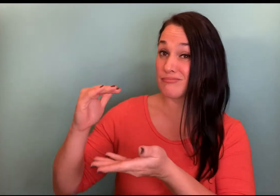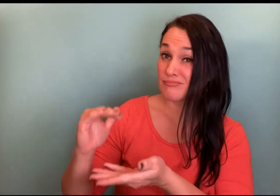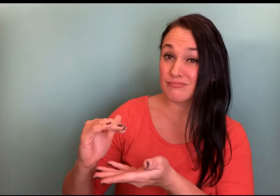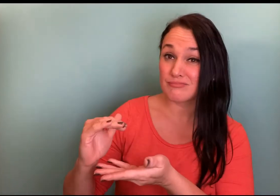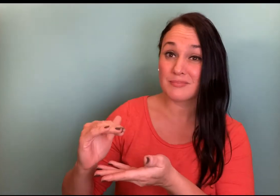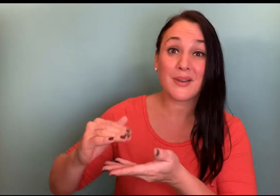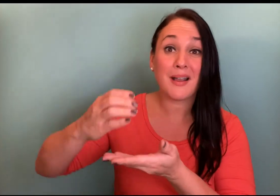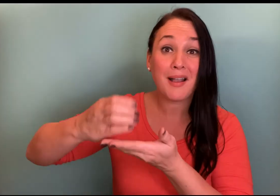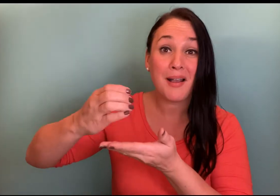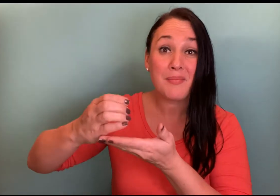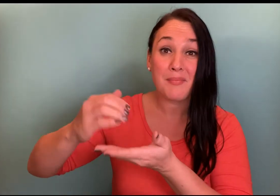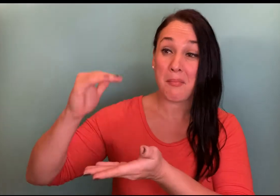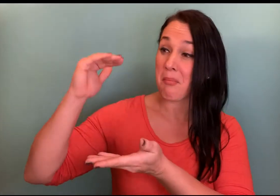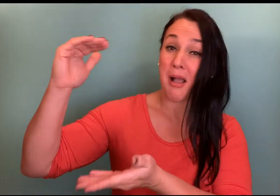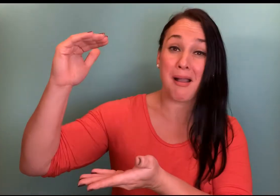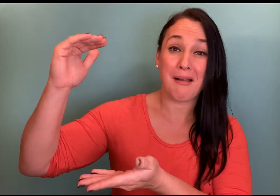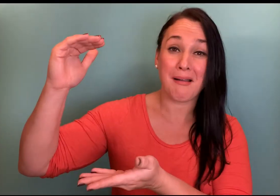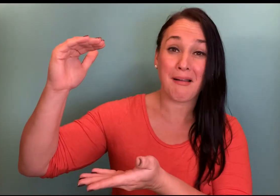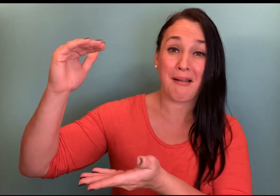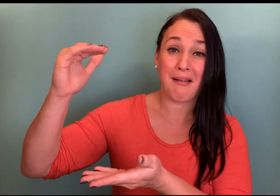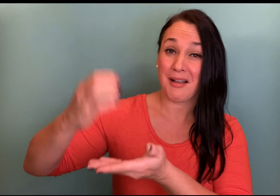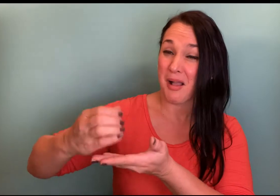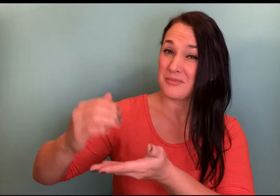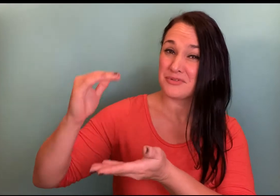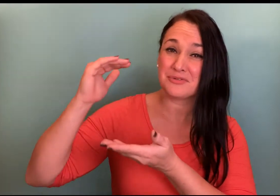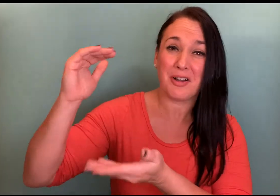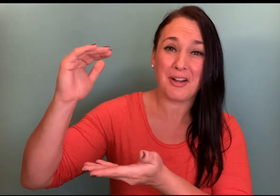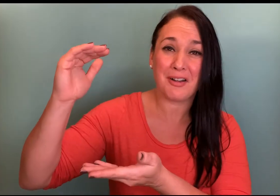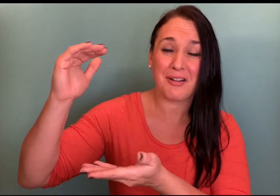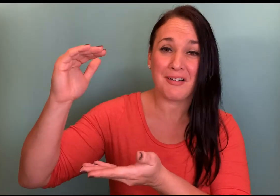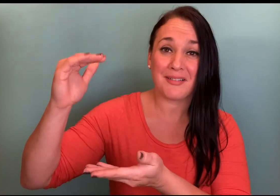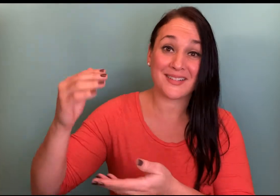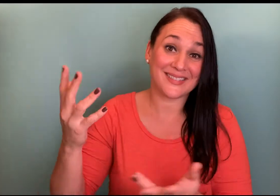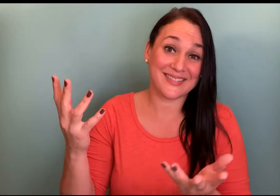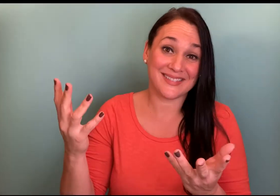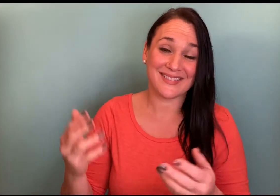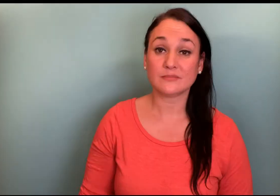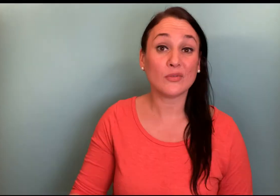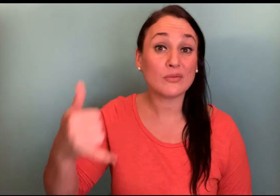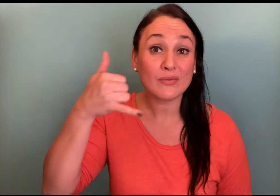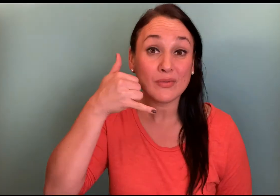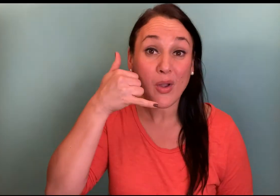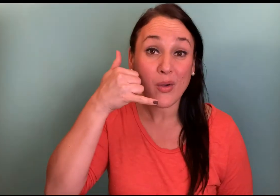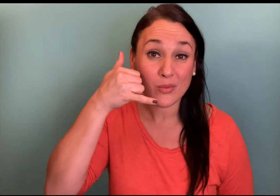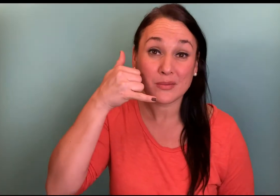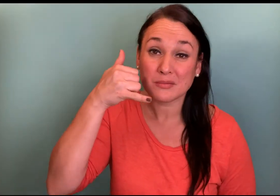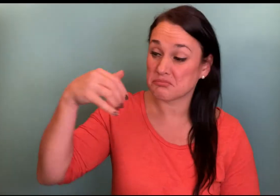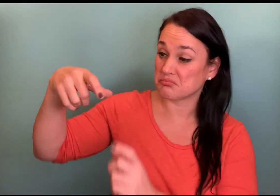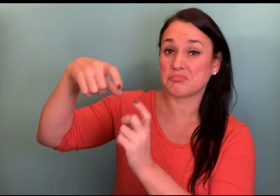is tall, cup is ginormous. Now the phone, so the shape of the